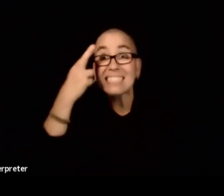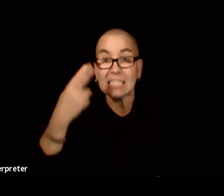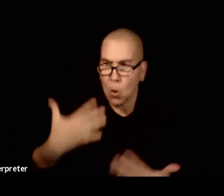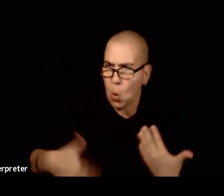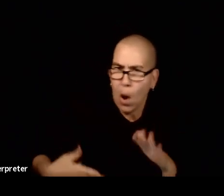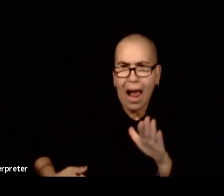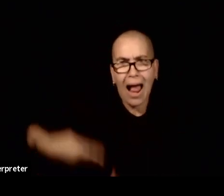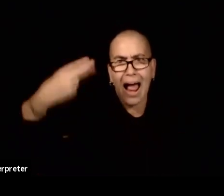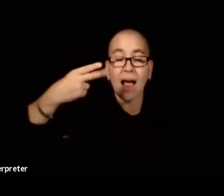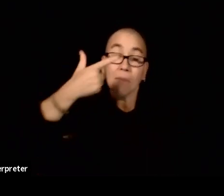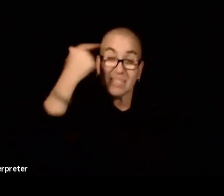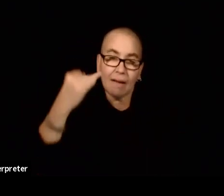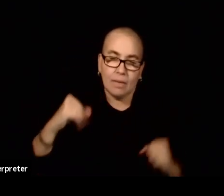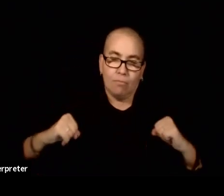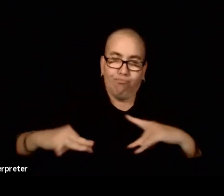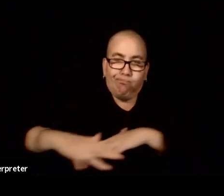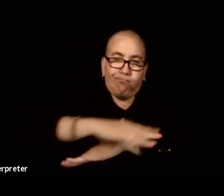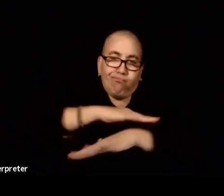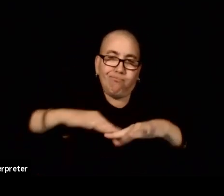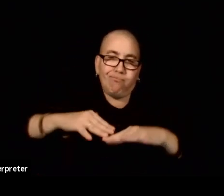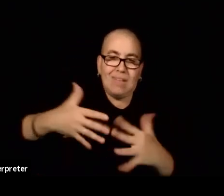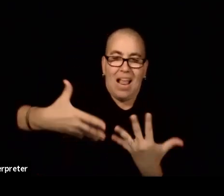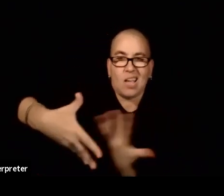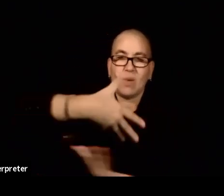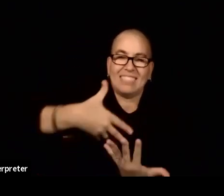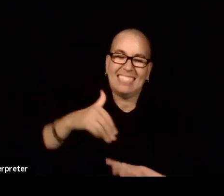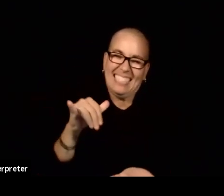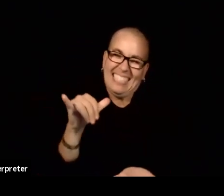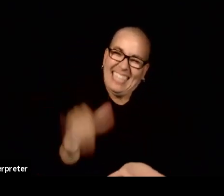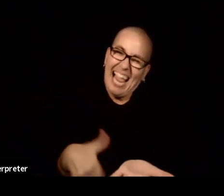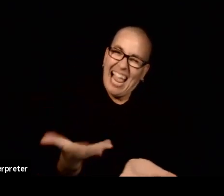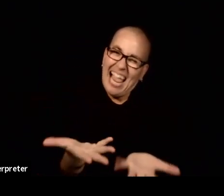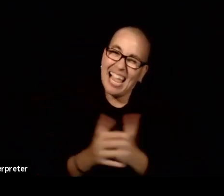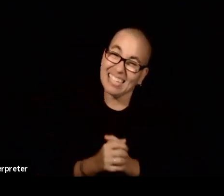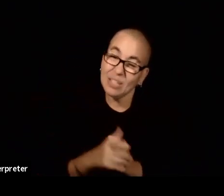happening after the middle of June, when some of the